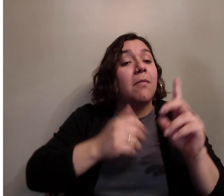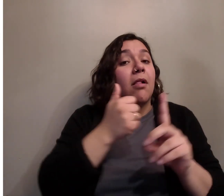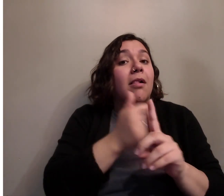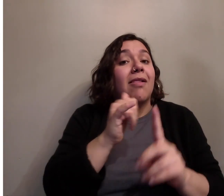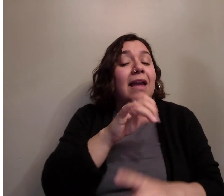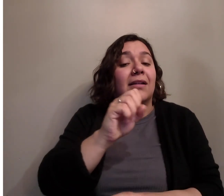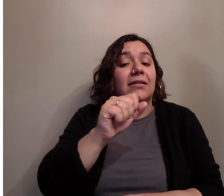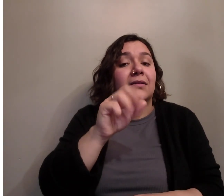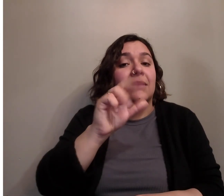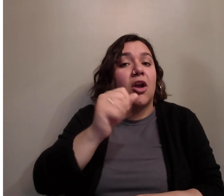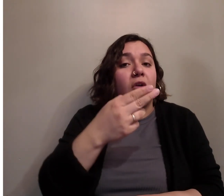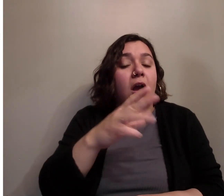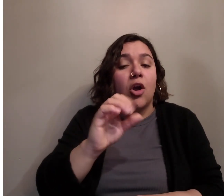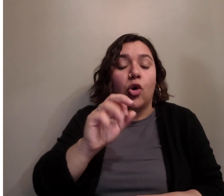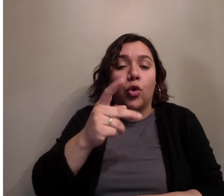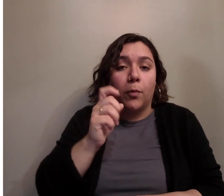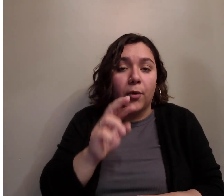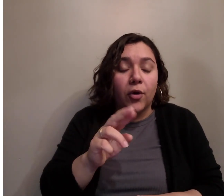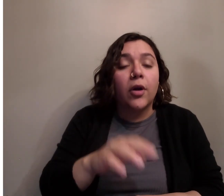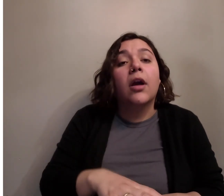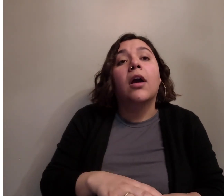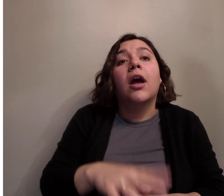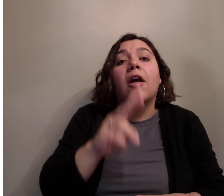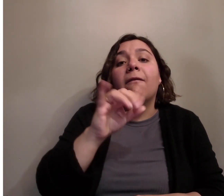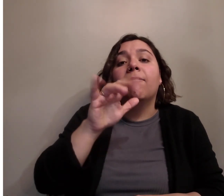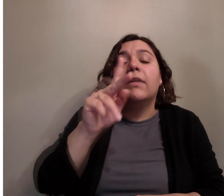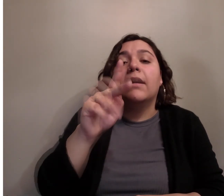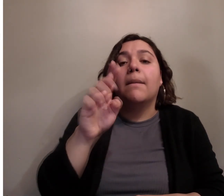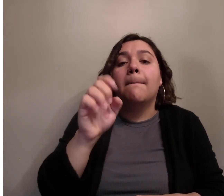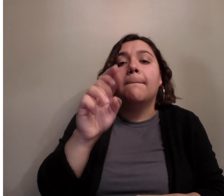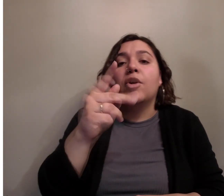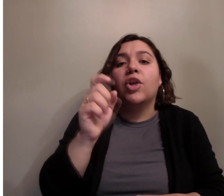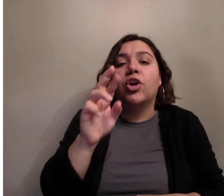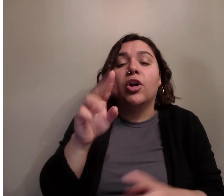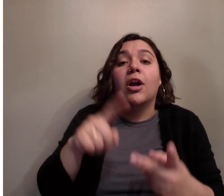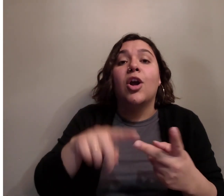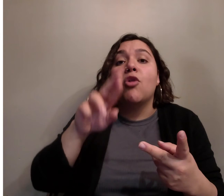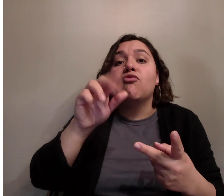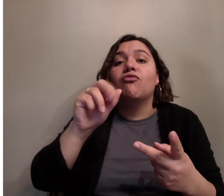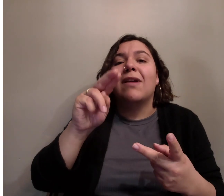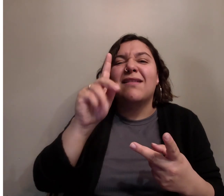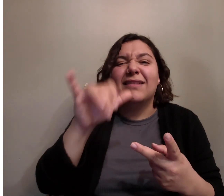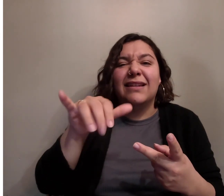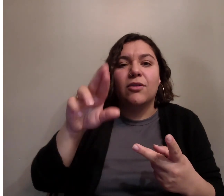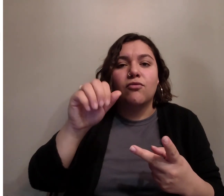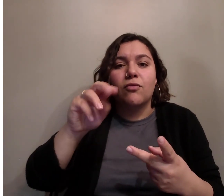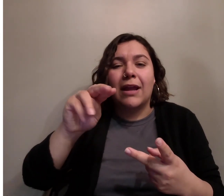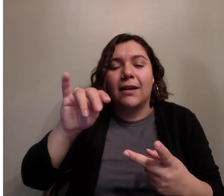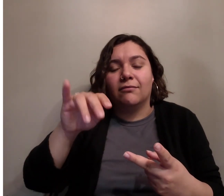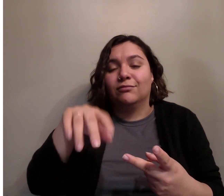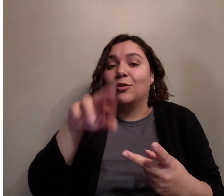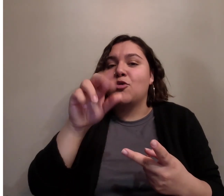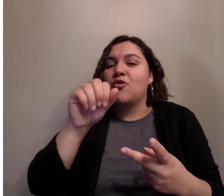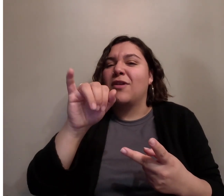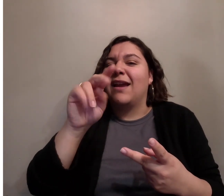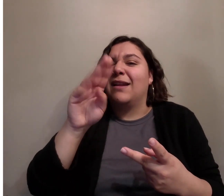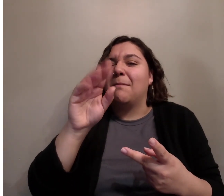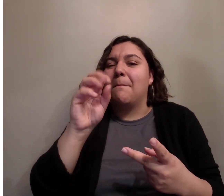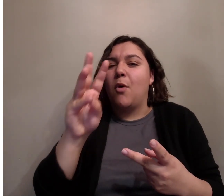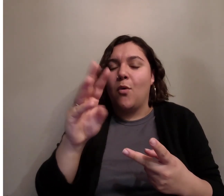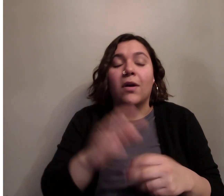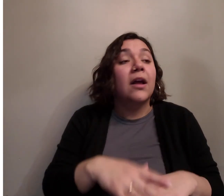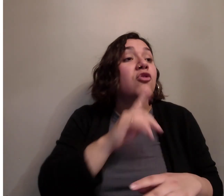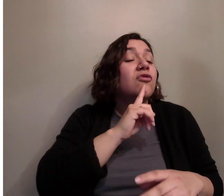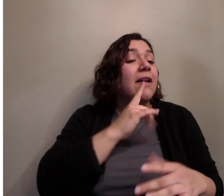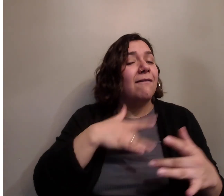And then also, people like Sarah Cooper, people like Vic Berger and Randy Rainbow that, are